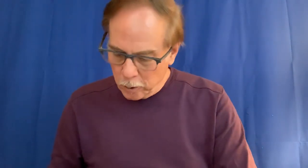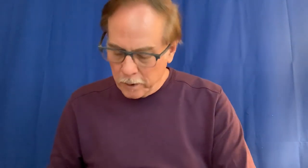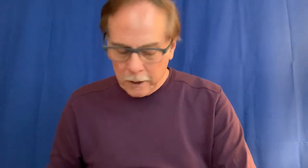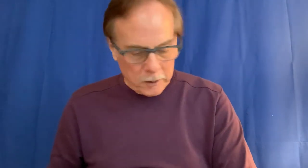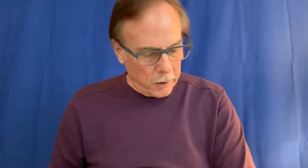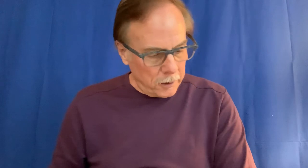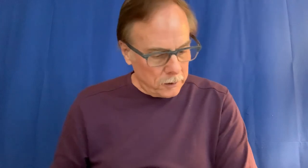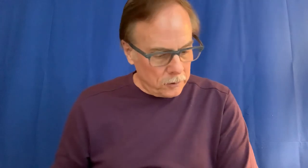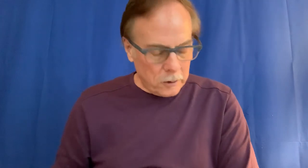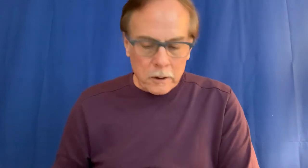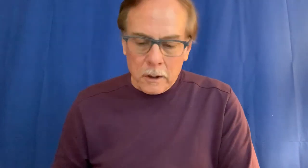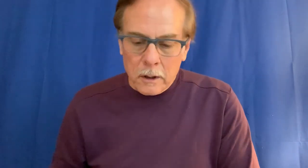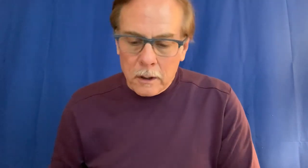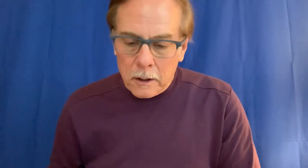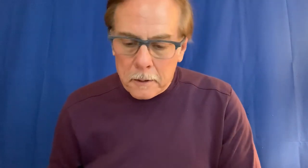the next page.